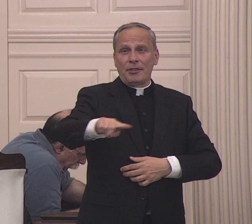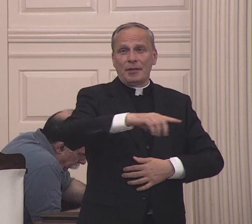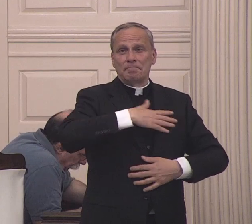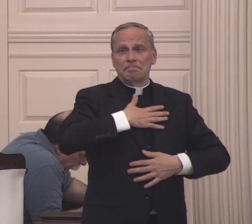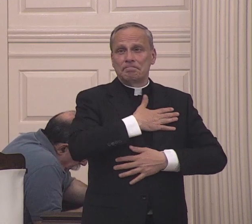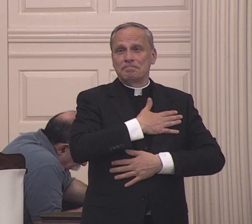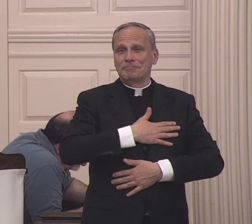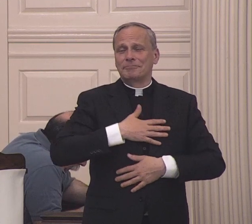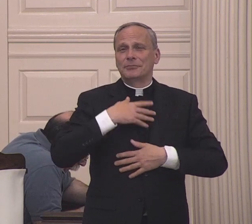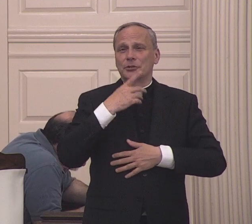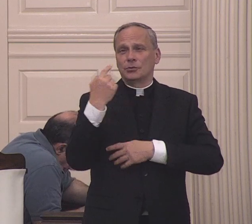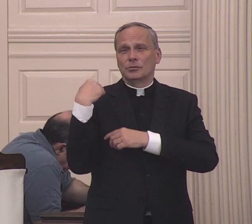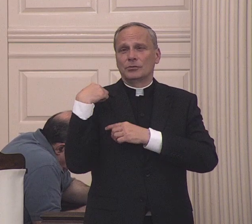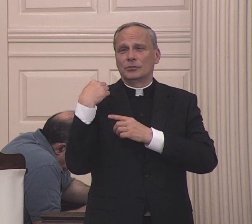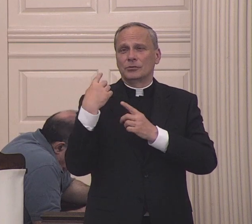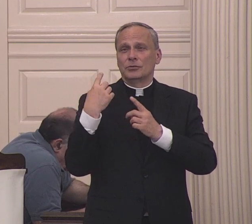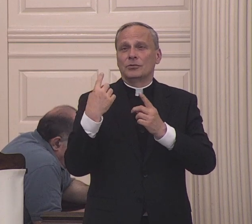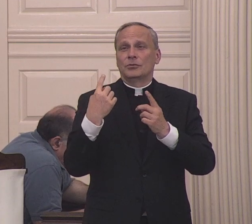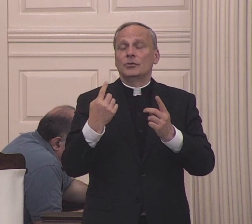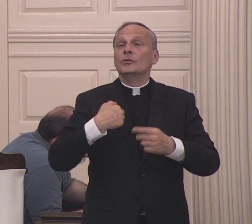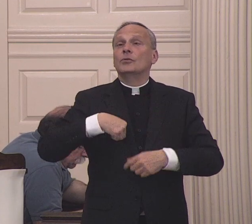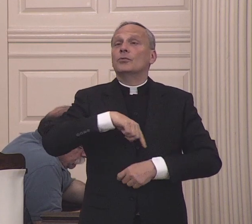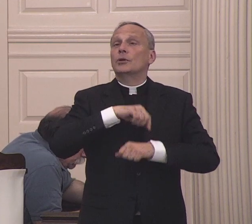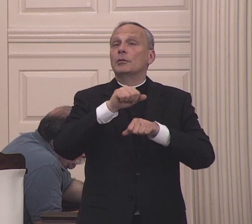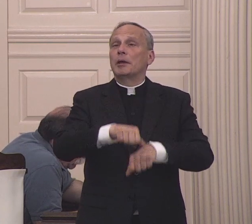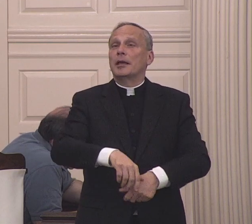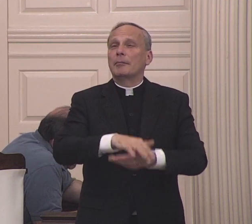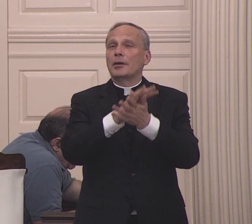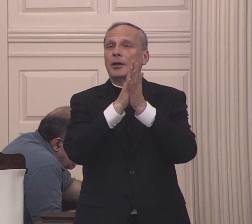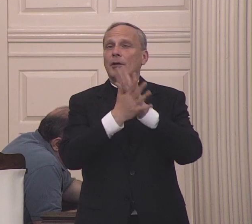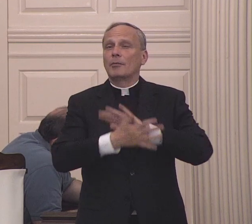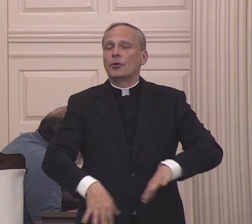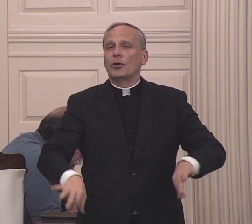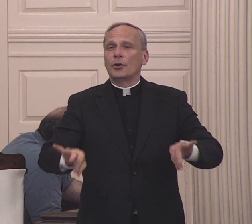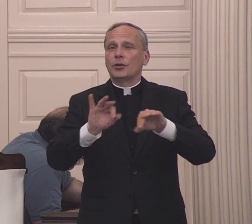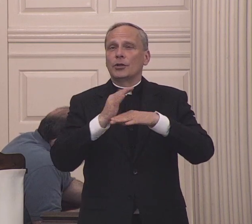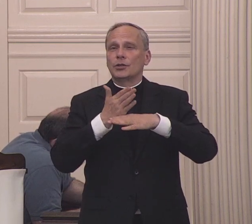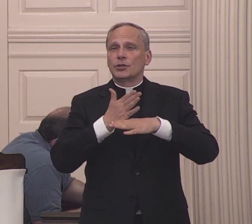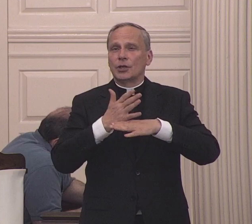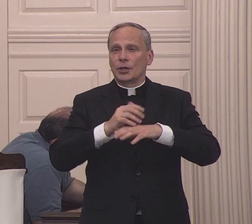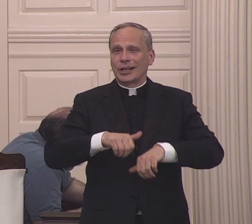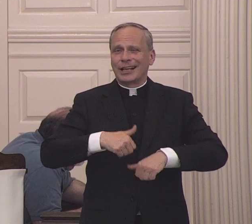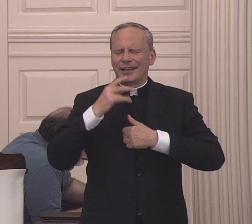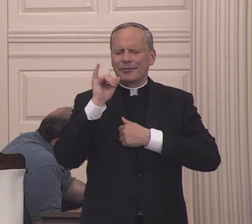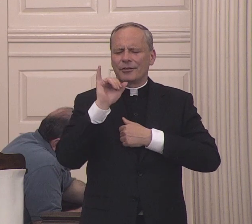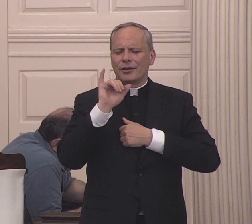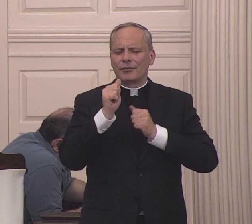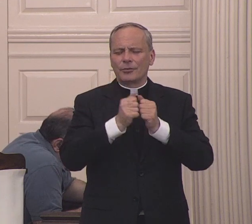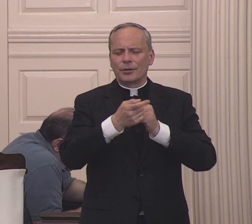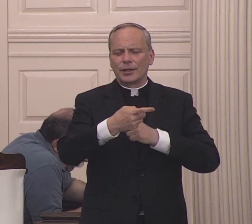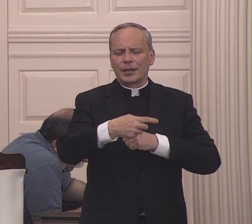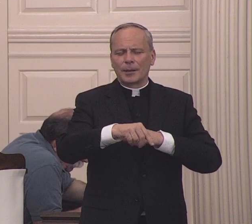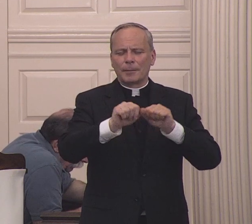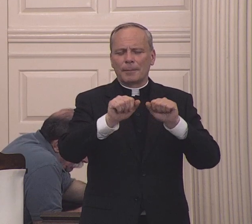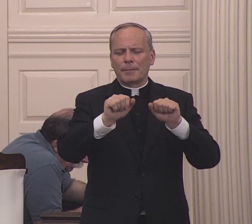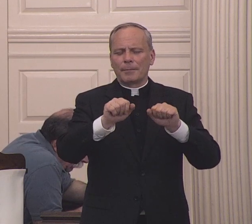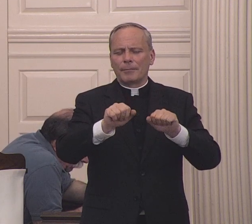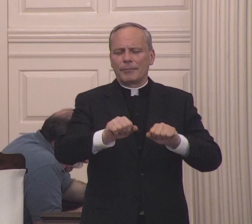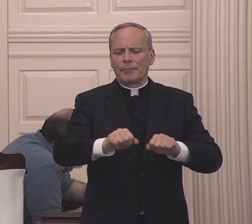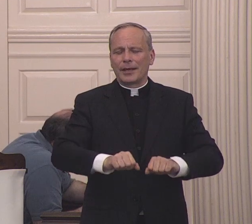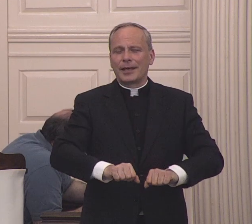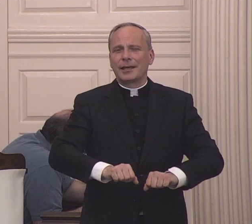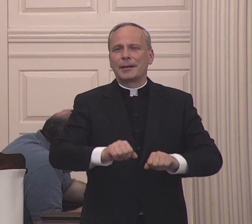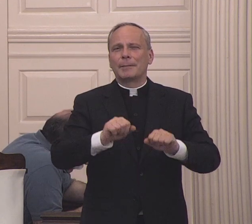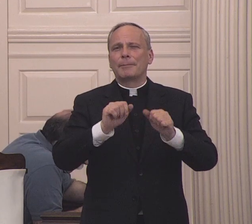all the saints who have pleased you throughout the ages, we may merit to be coheirs to eternal